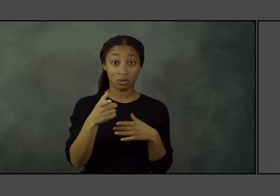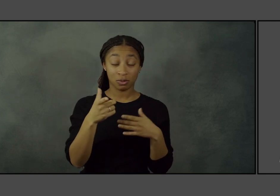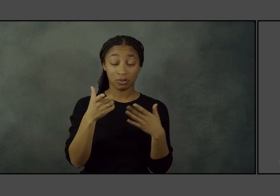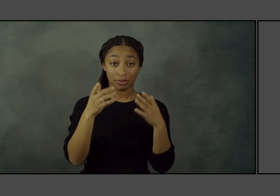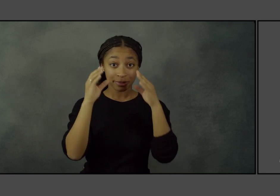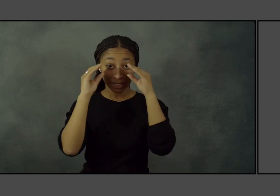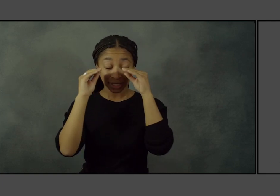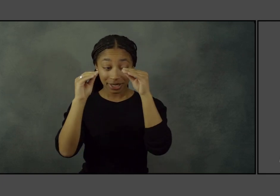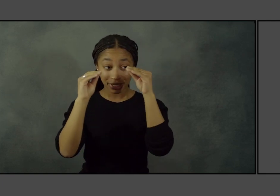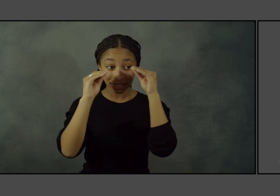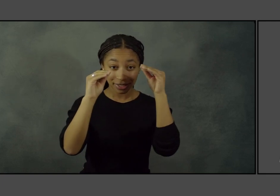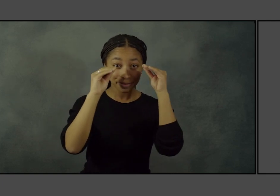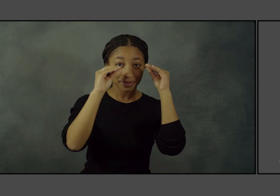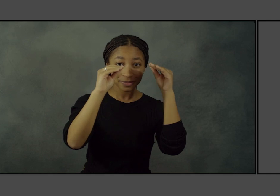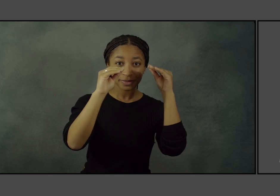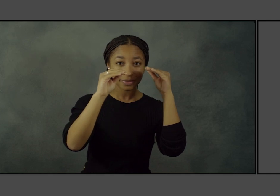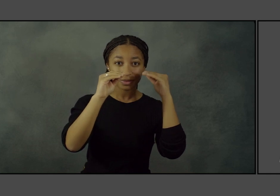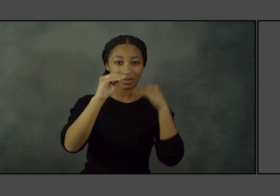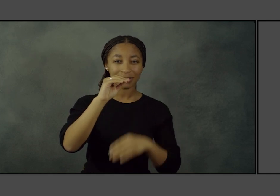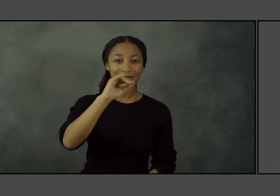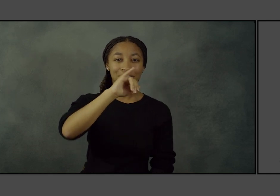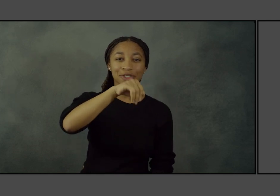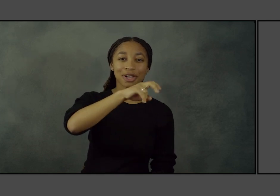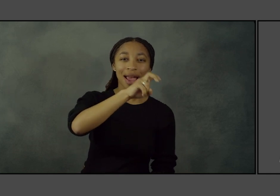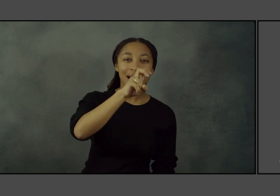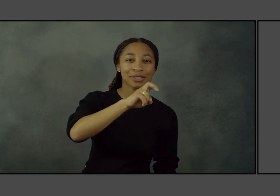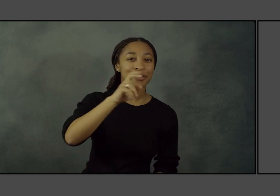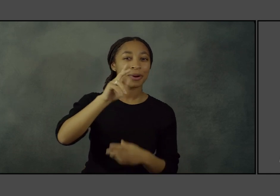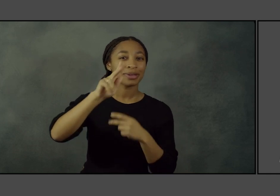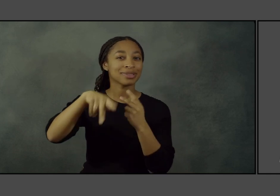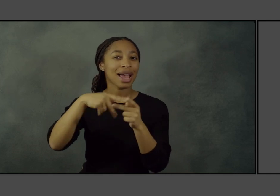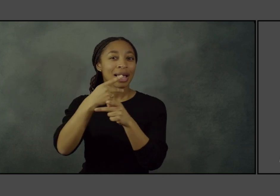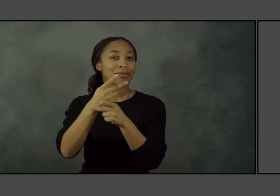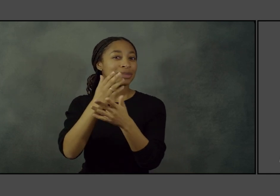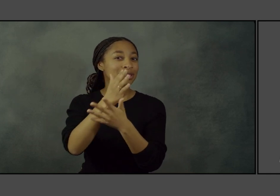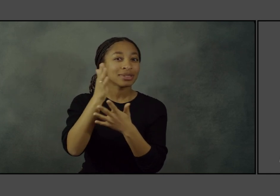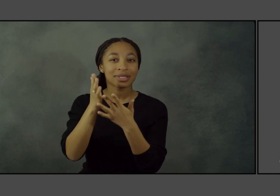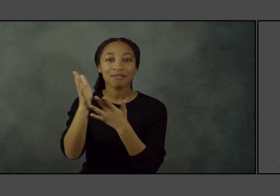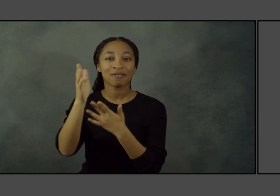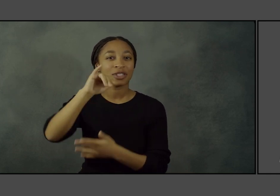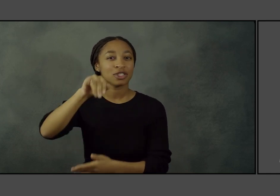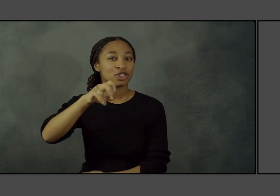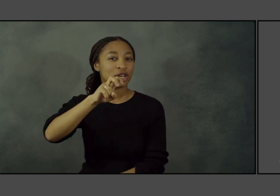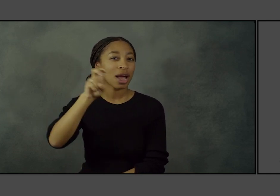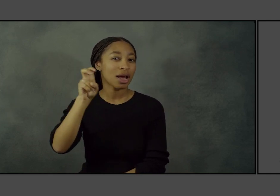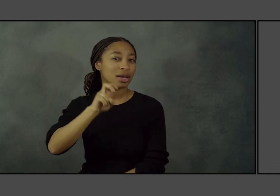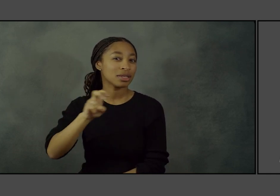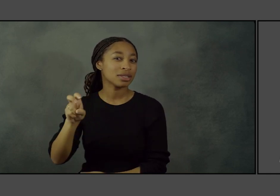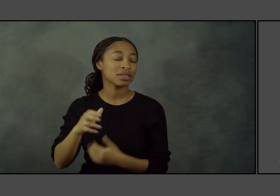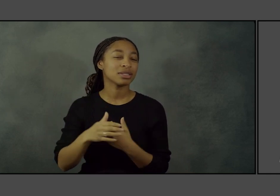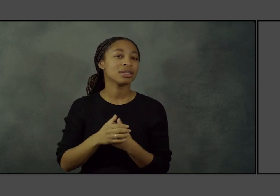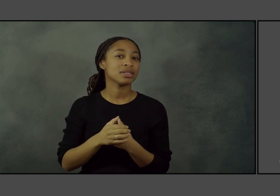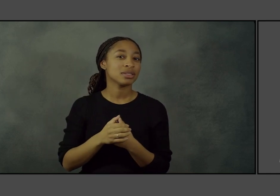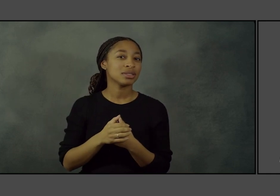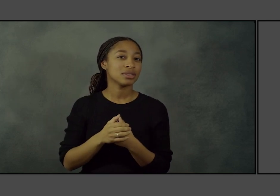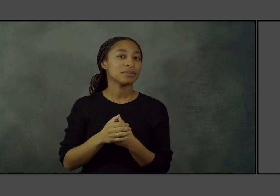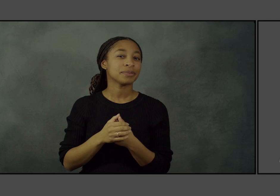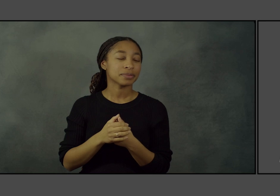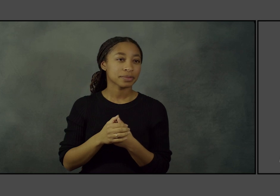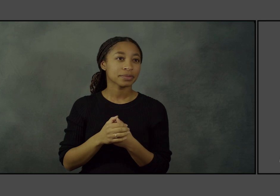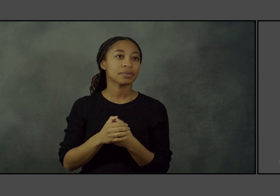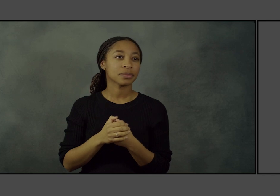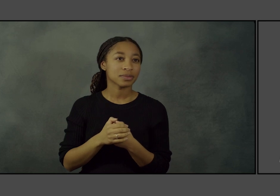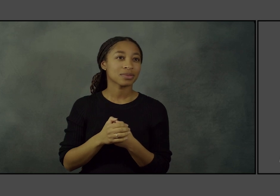jazz or aspects of jazz, what are the moments or the junctures where it becomes hard to talk about, where